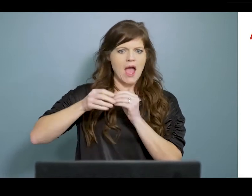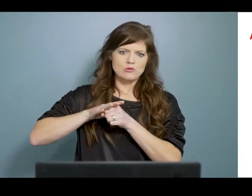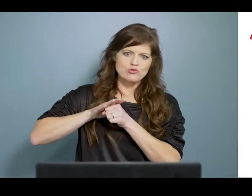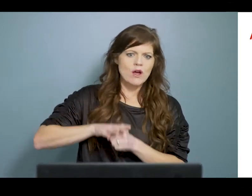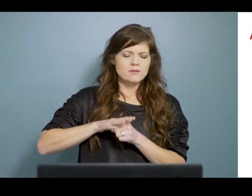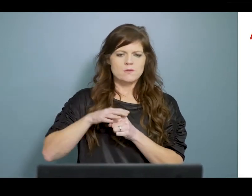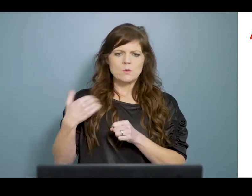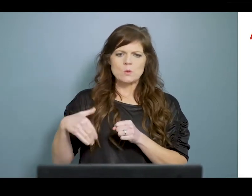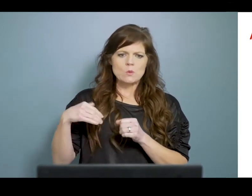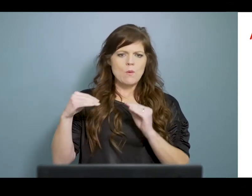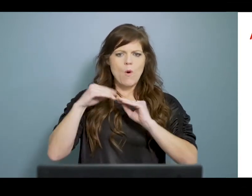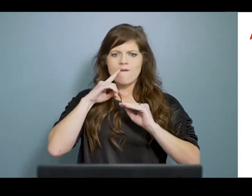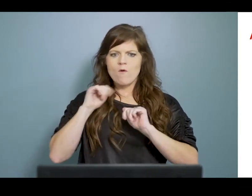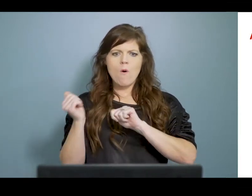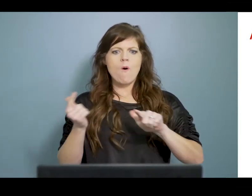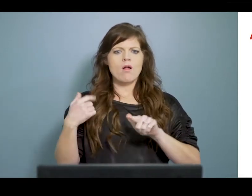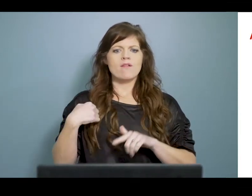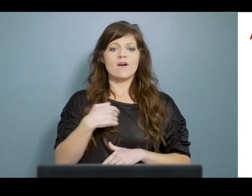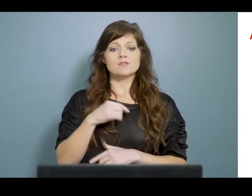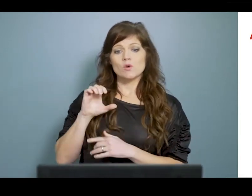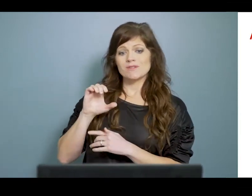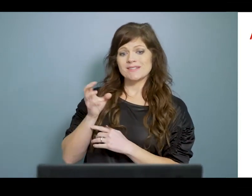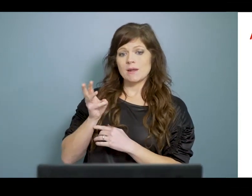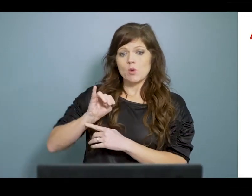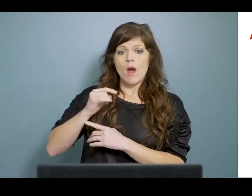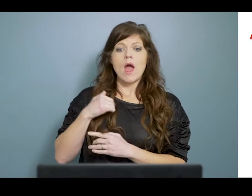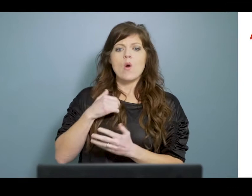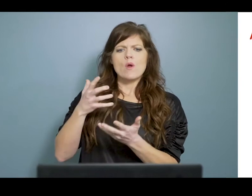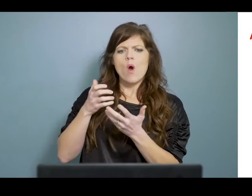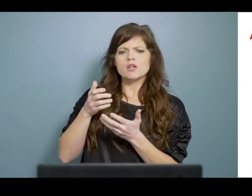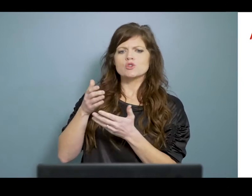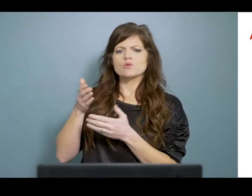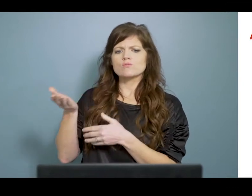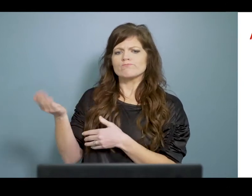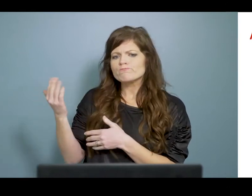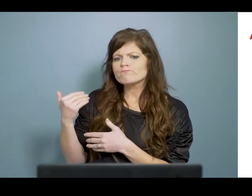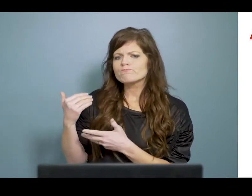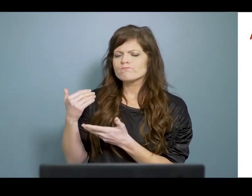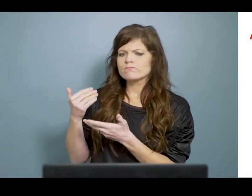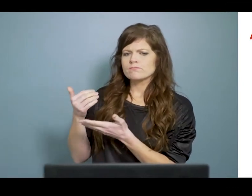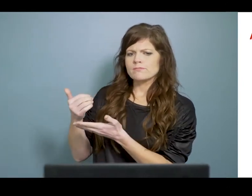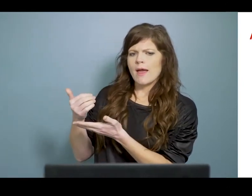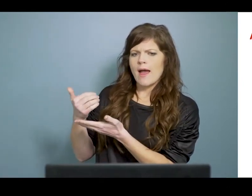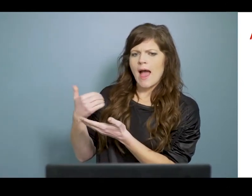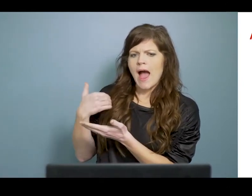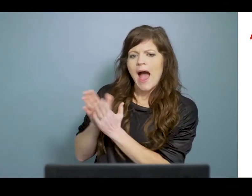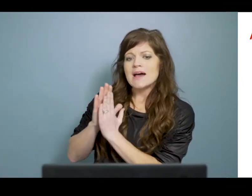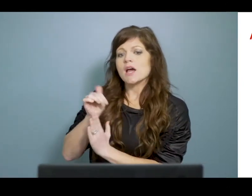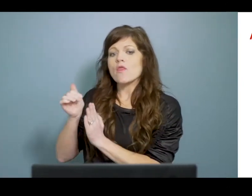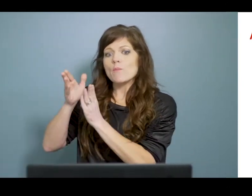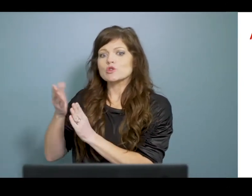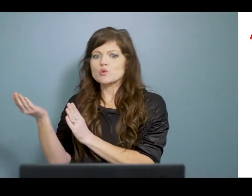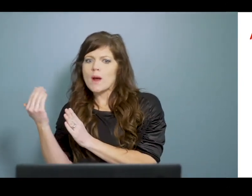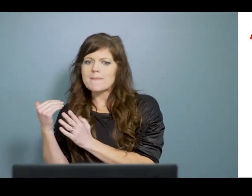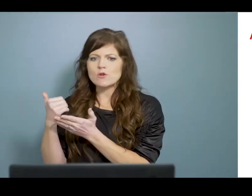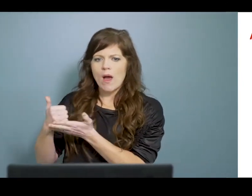at CWI today wanted to bring in somebody that could talk to us about these stresses and provide us with some